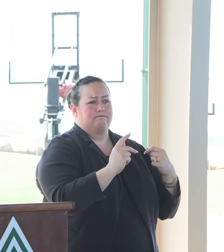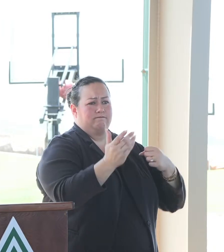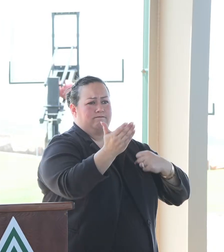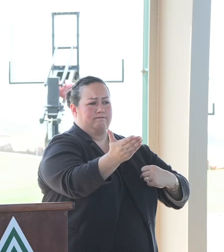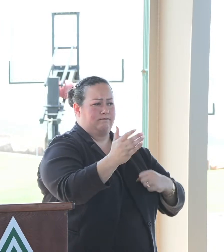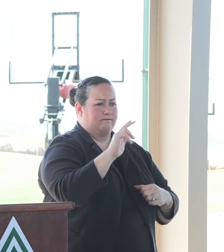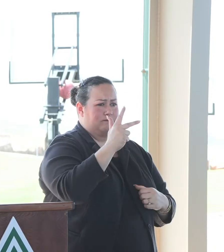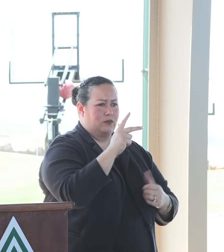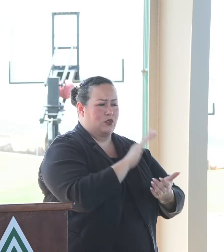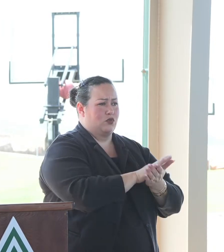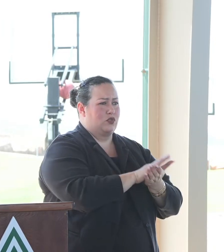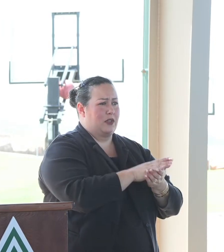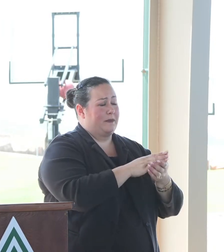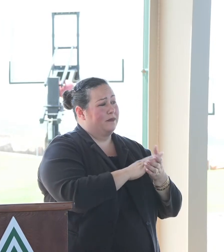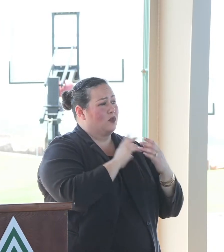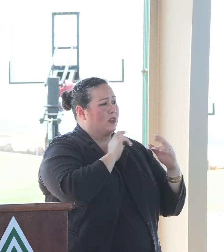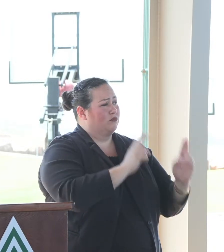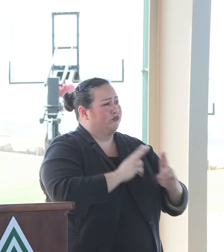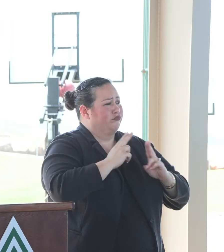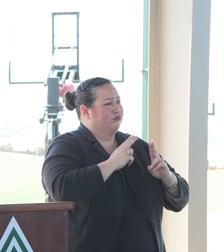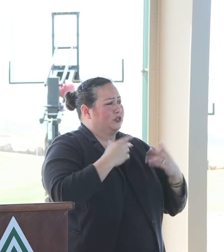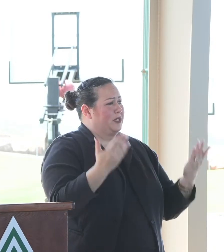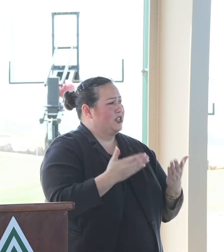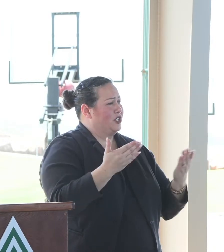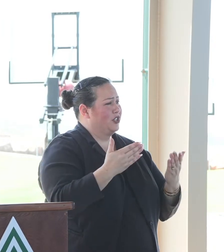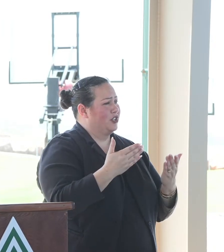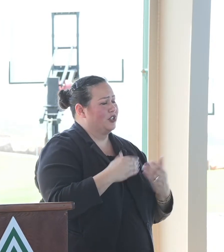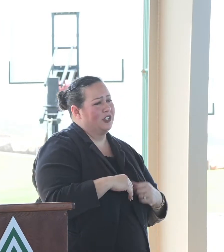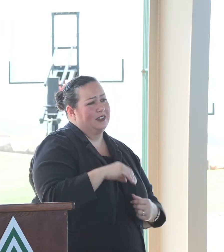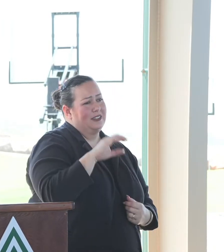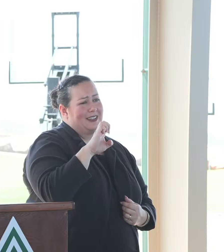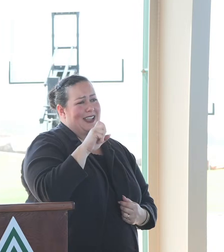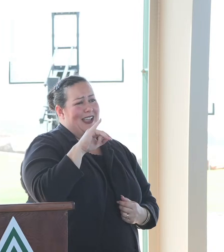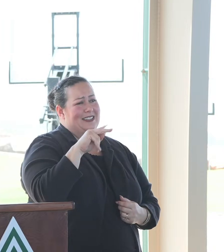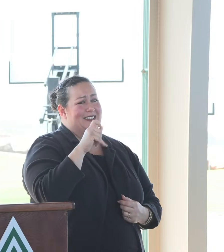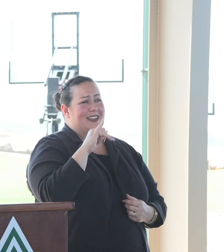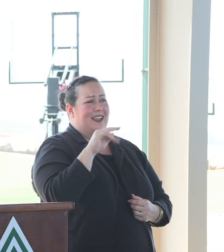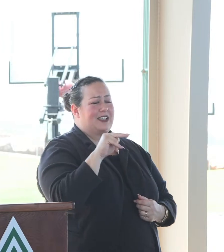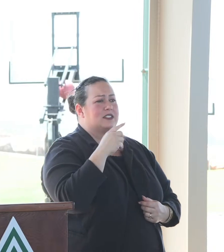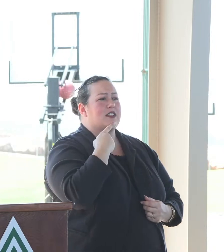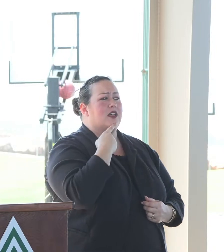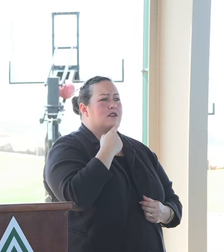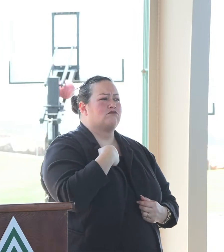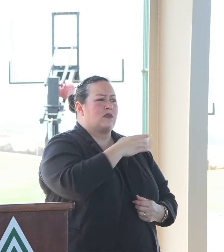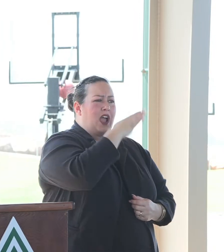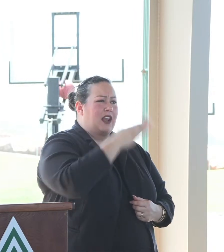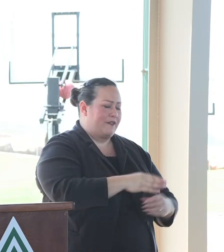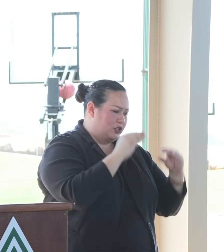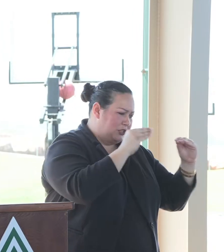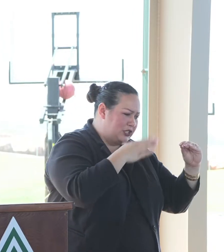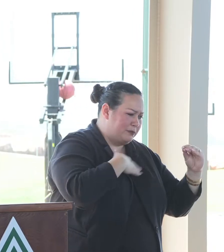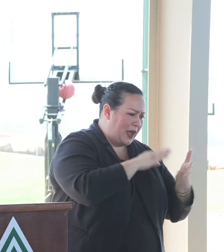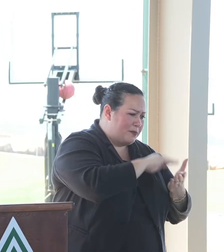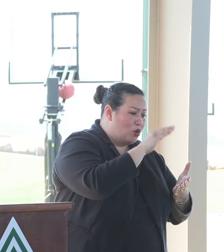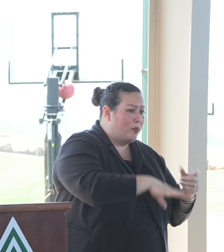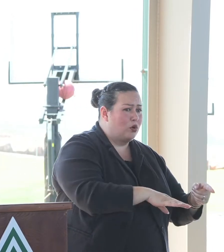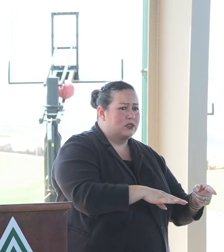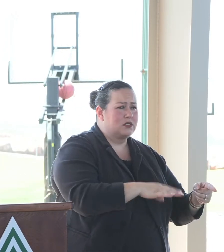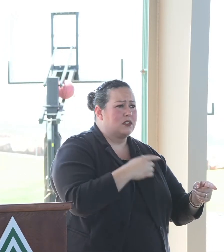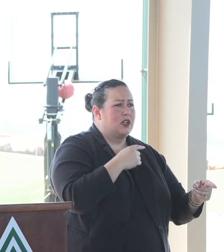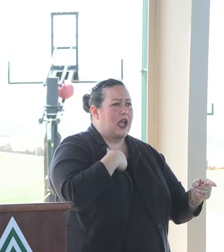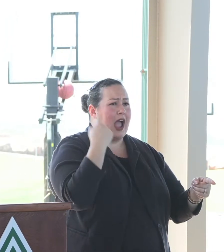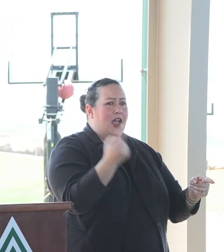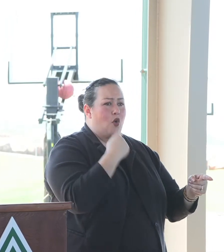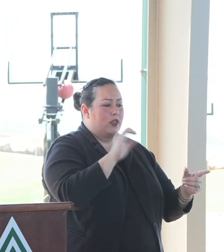you. Albert Einstein once said, "I never teach my pupils. I only provide